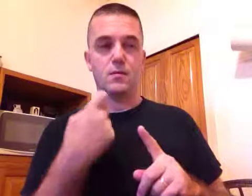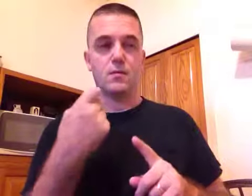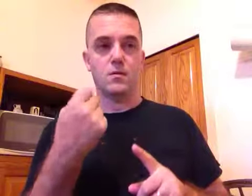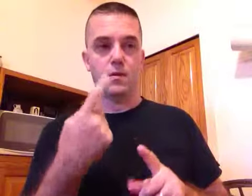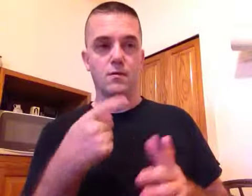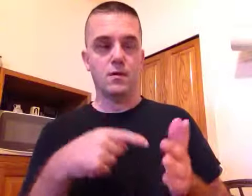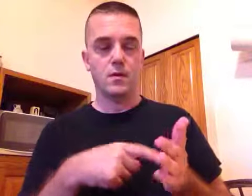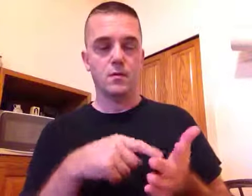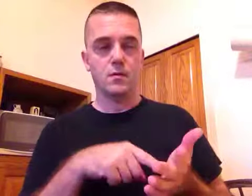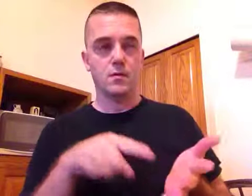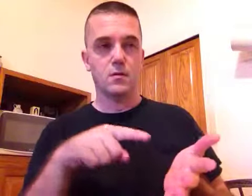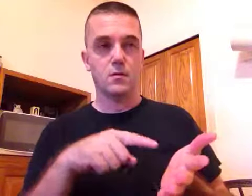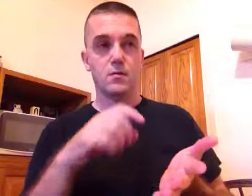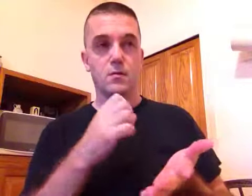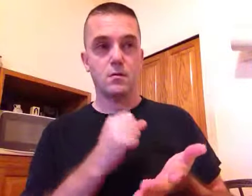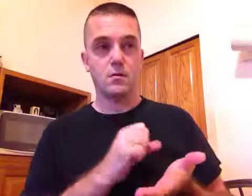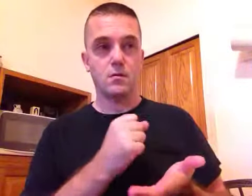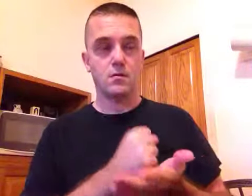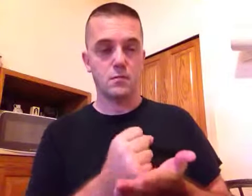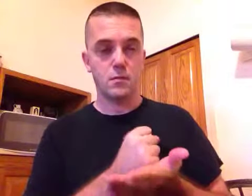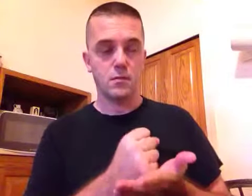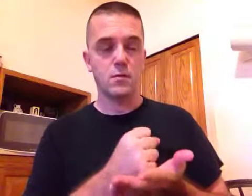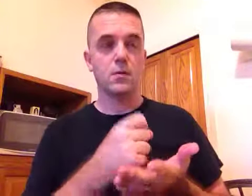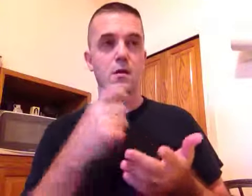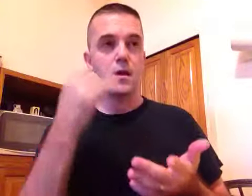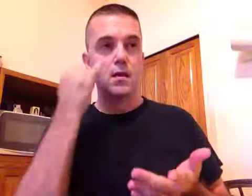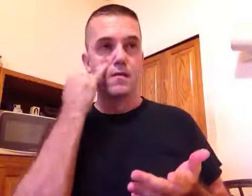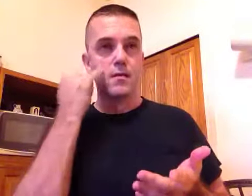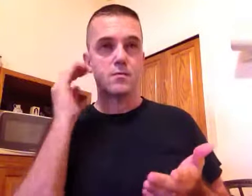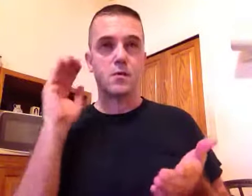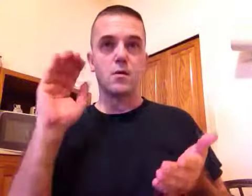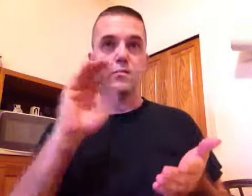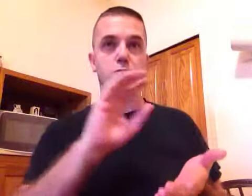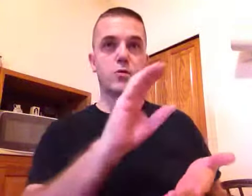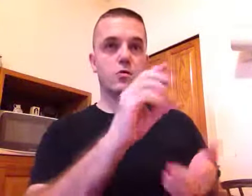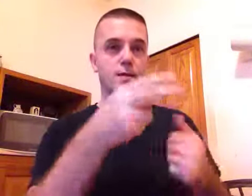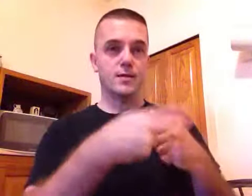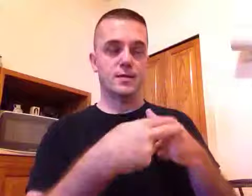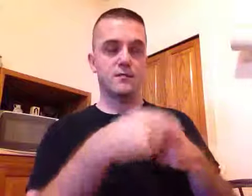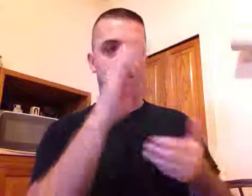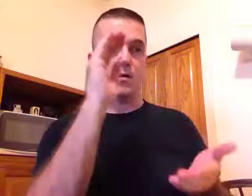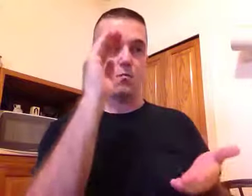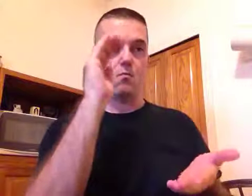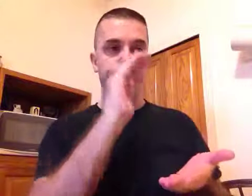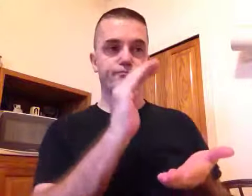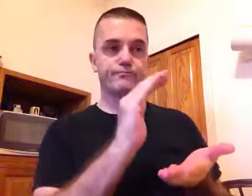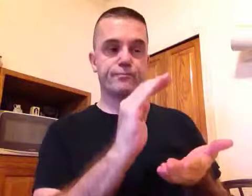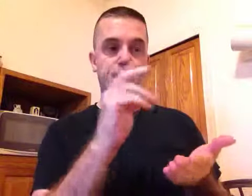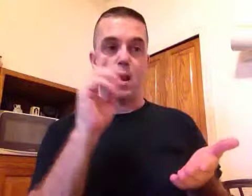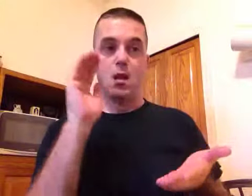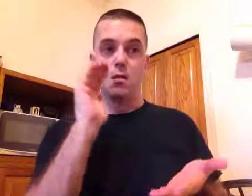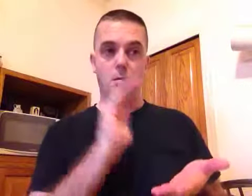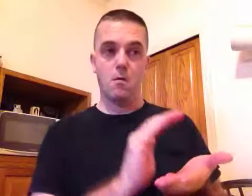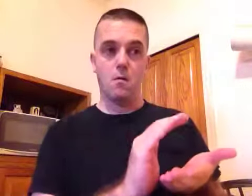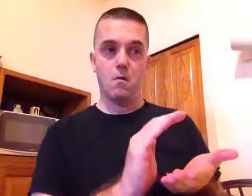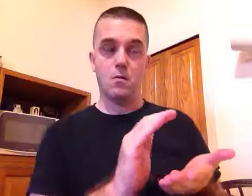But watch this thing, and if you start getting down, it starts getting low, you're going to have to shut that off long before you run out of